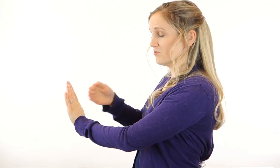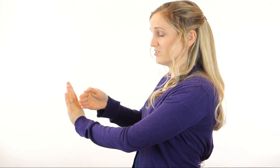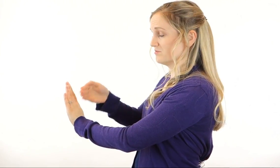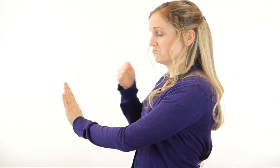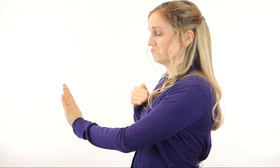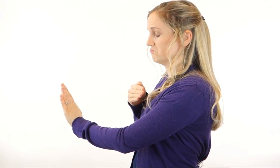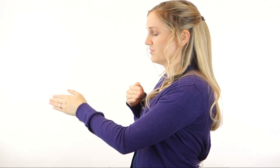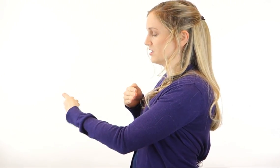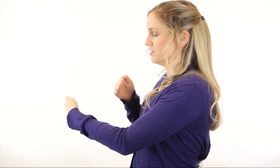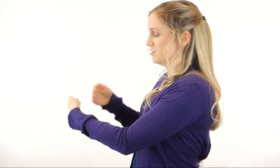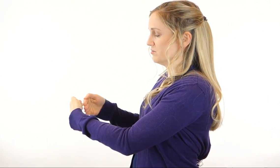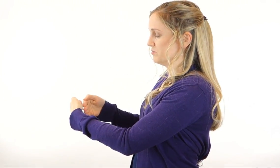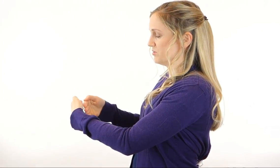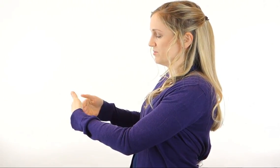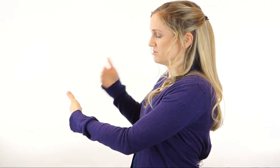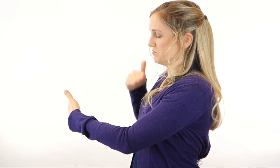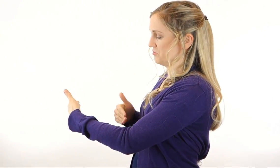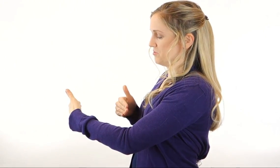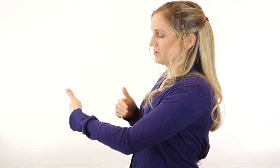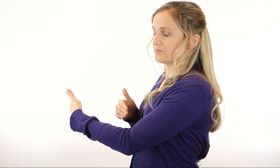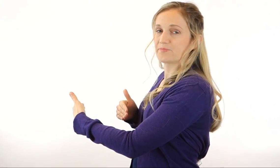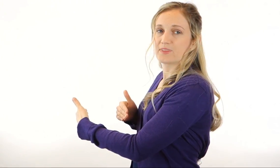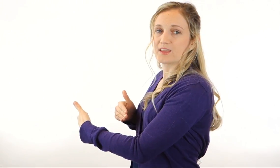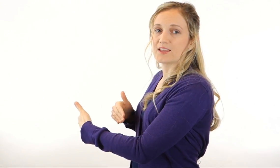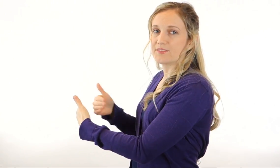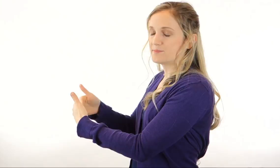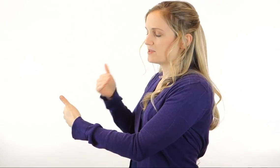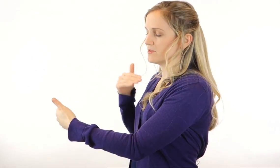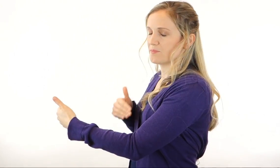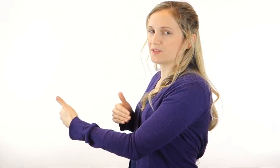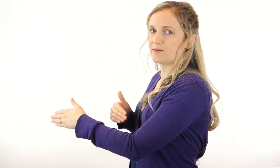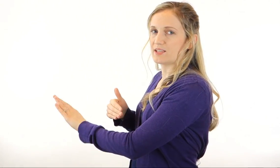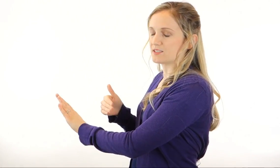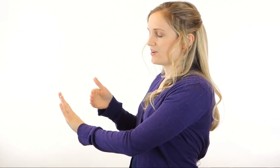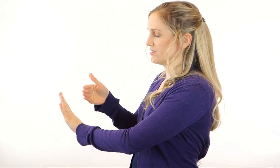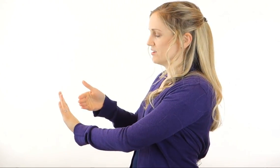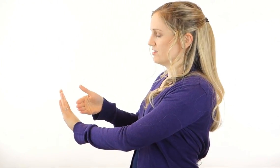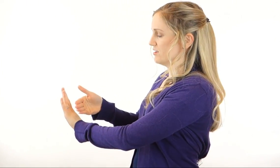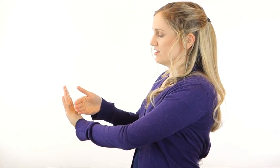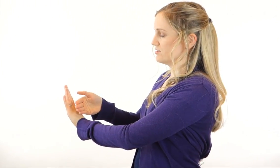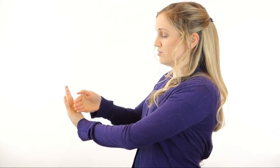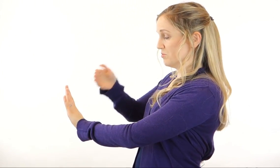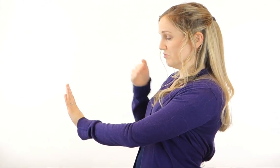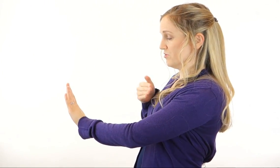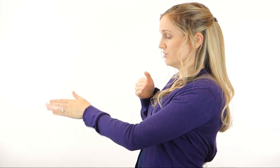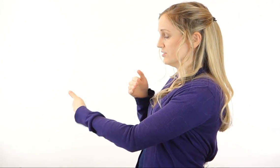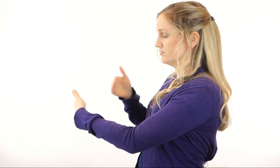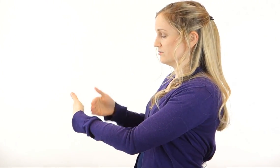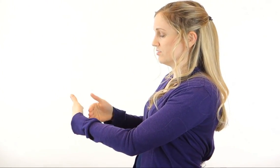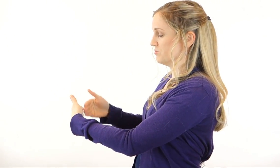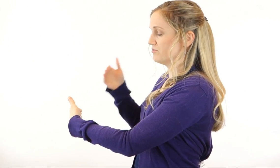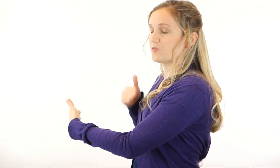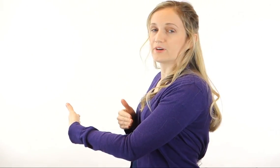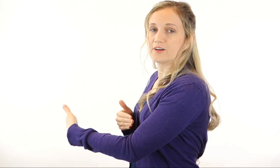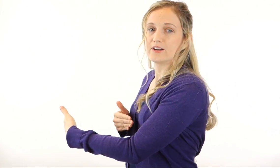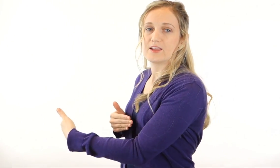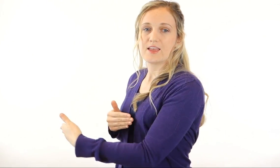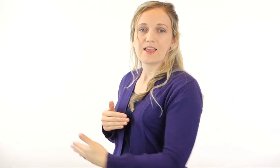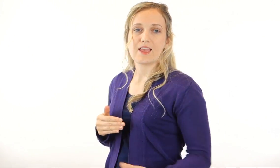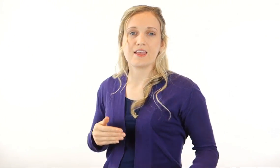before, but both ways are before. And thumbs can be up on that one, that's fine. So before or before,